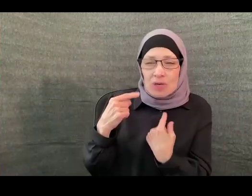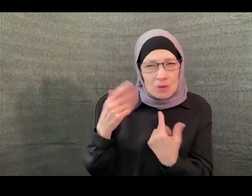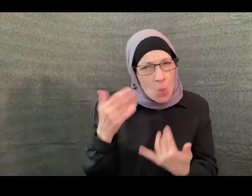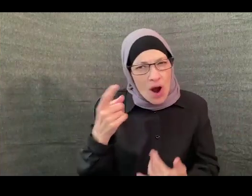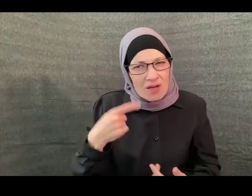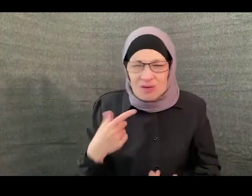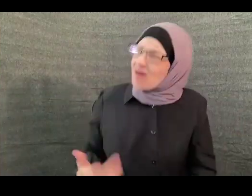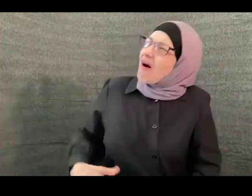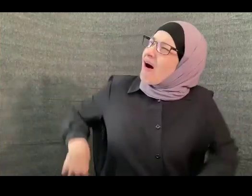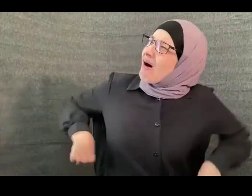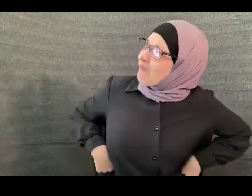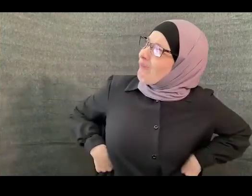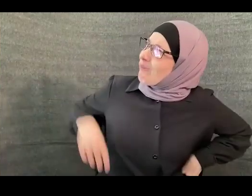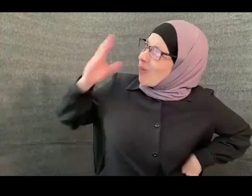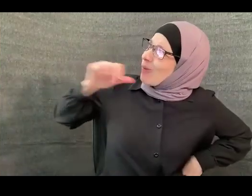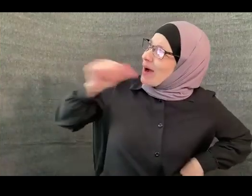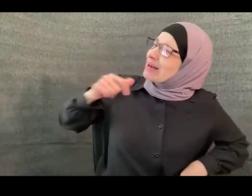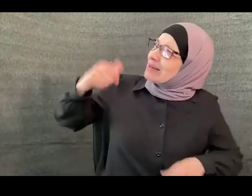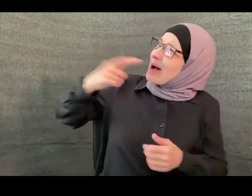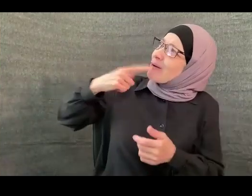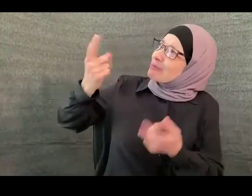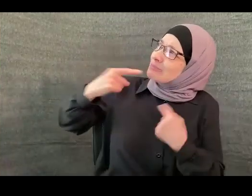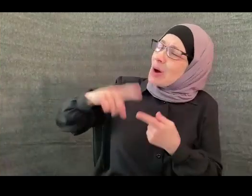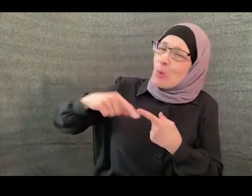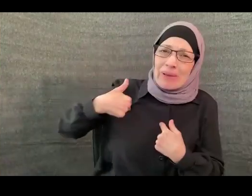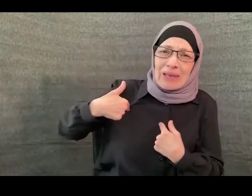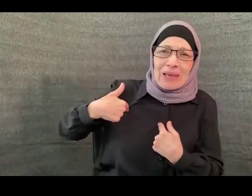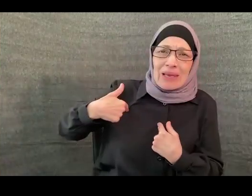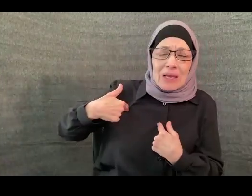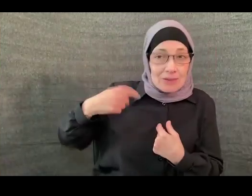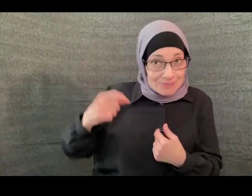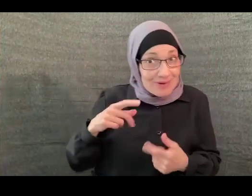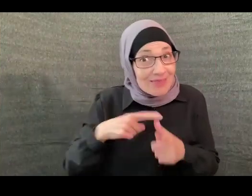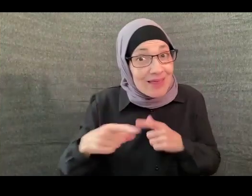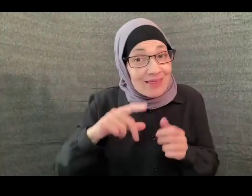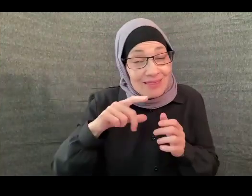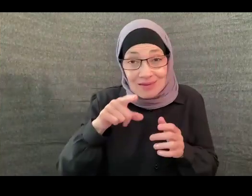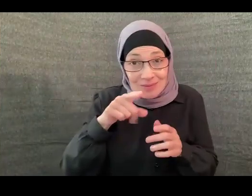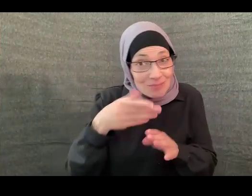to respond a day before your prayer.